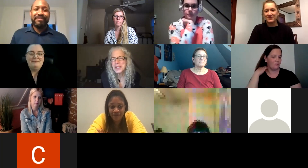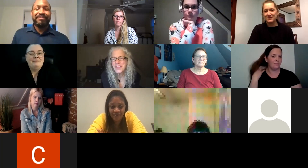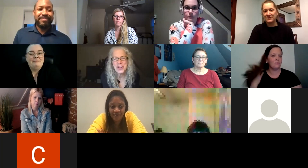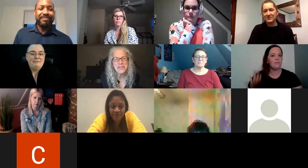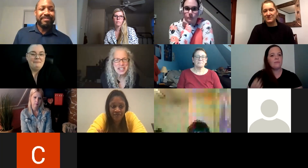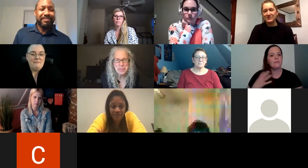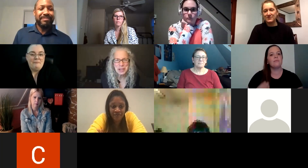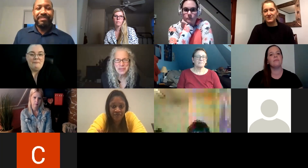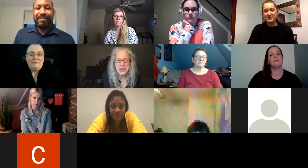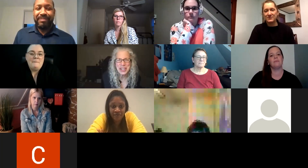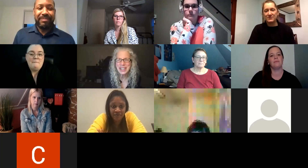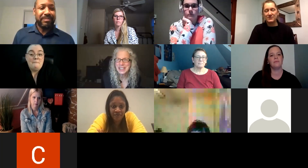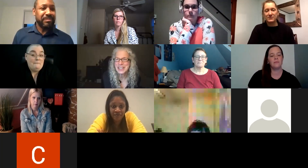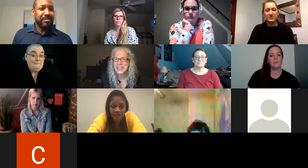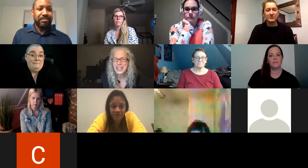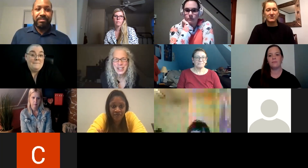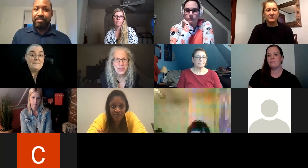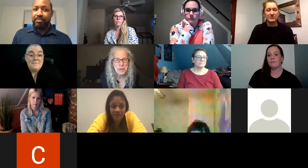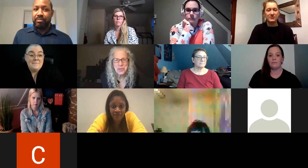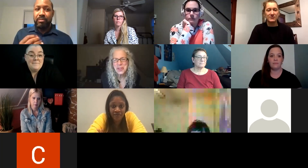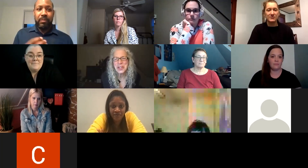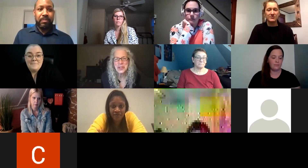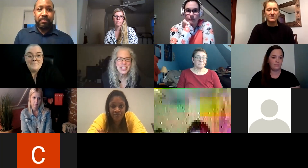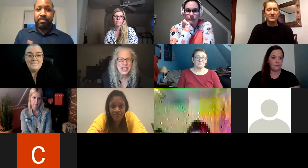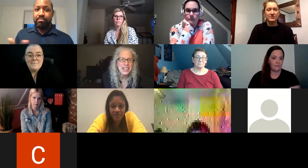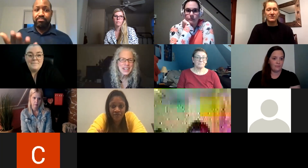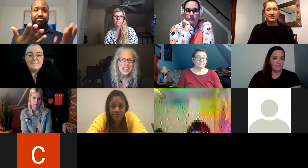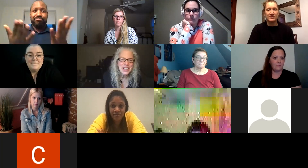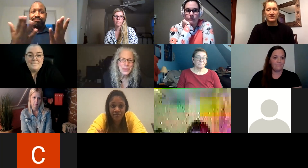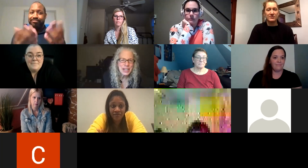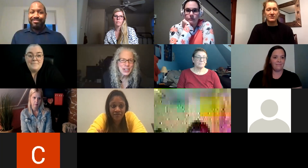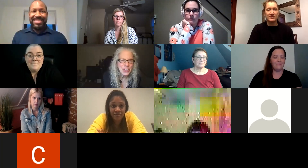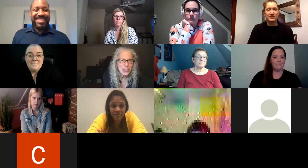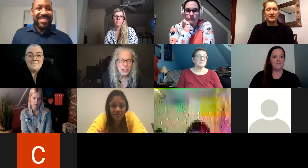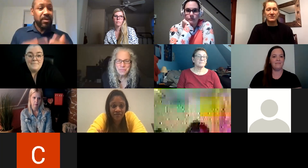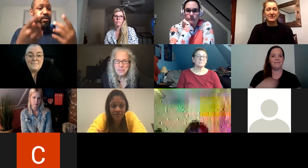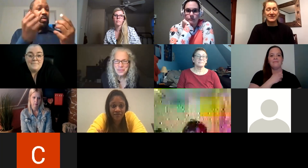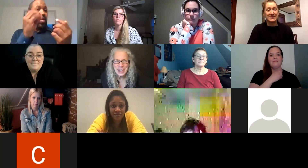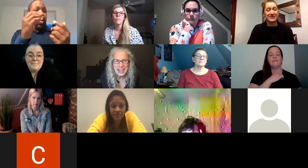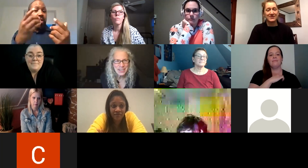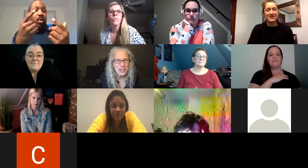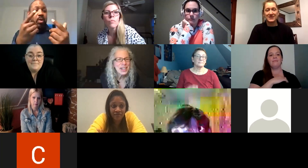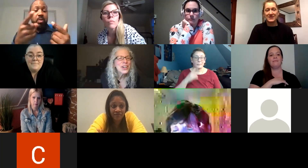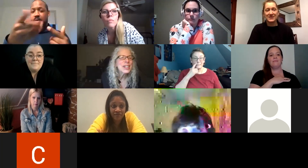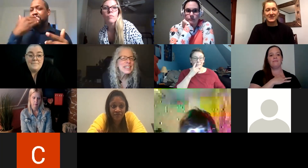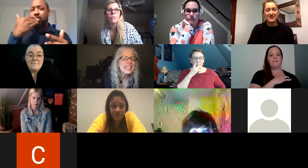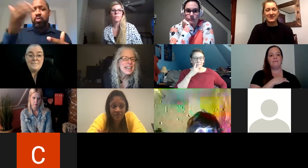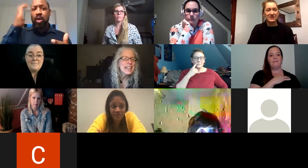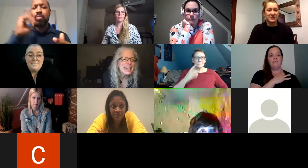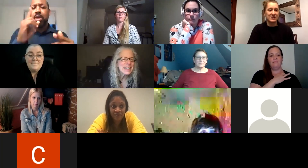very flexible and very, being very gracious with each other. So Ernest is saying, yes, thank